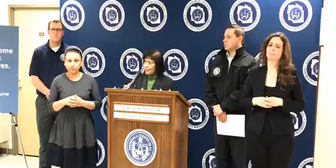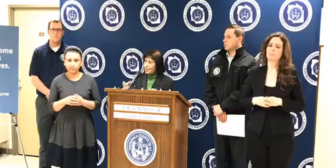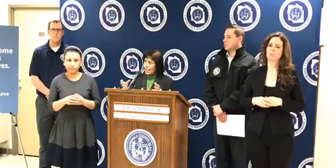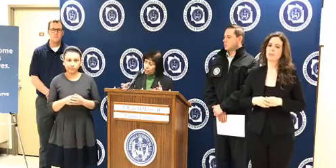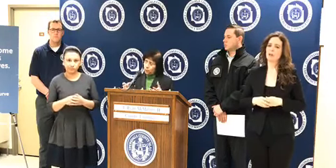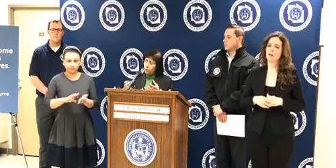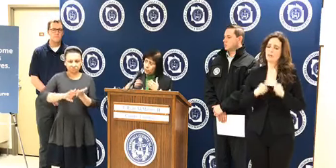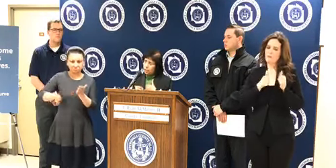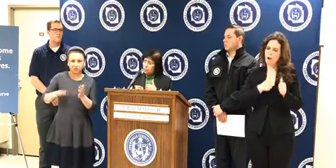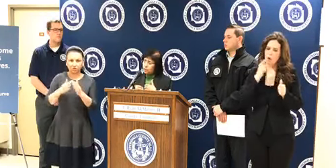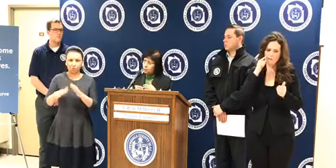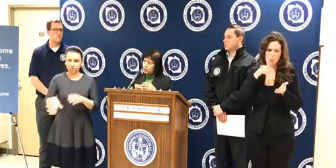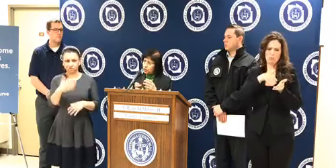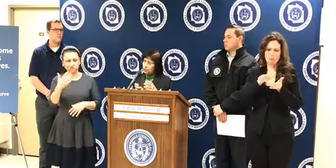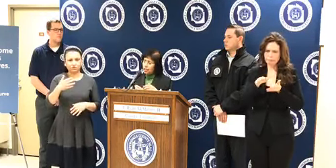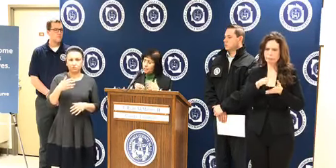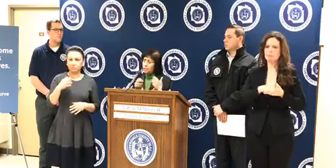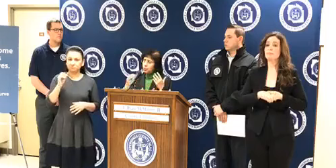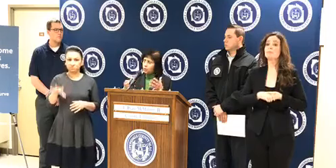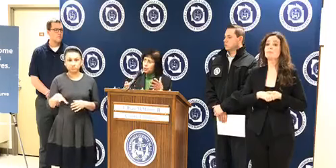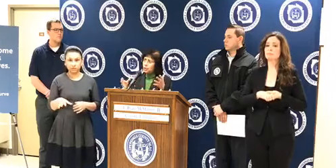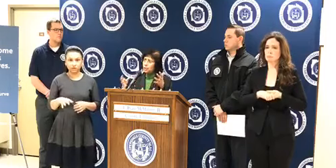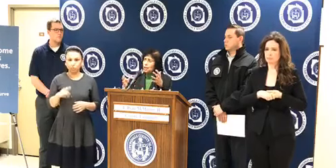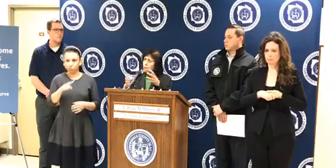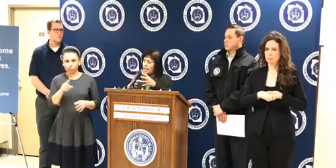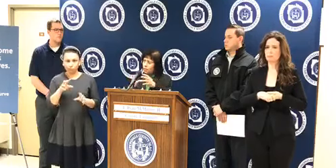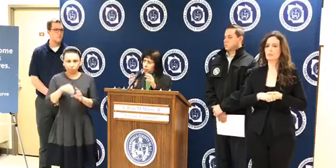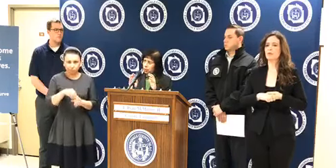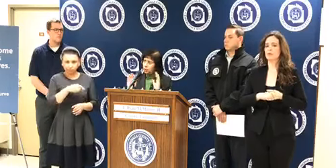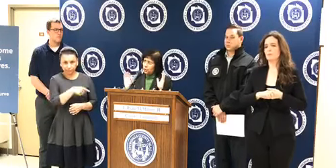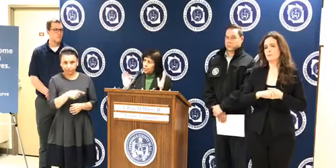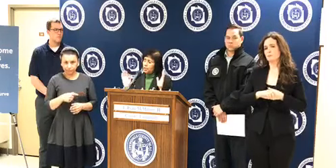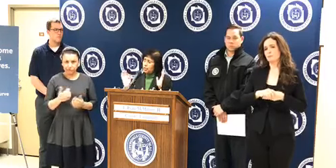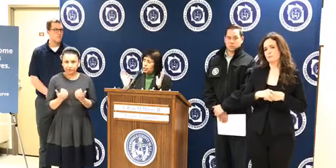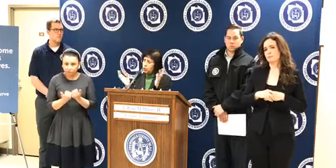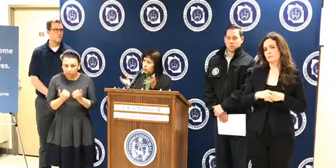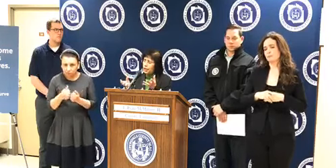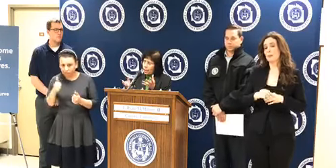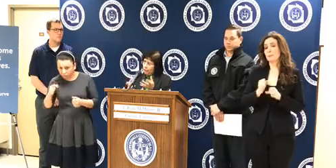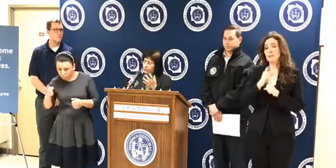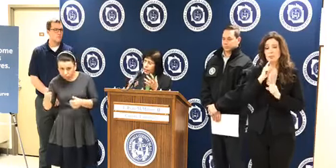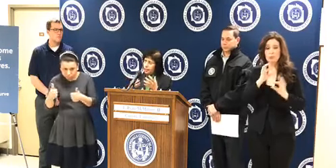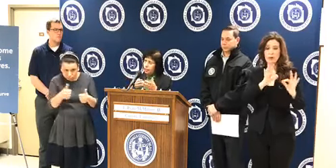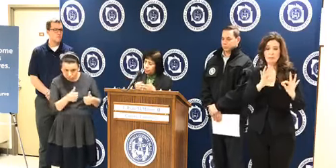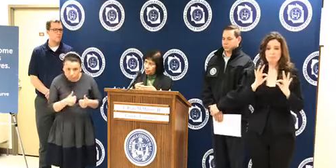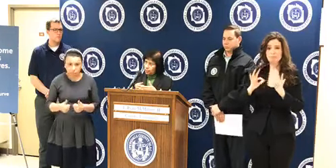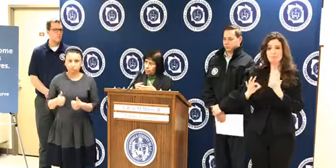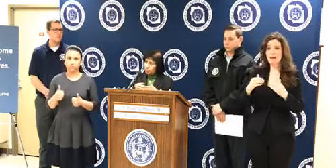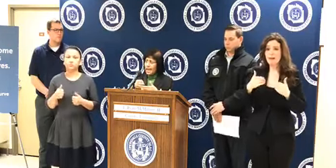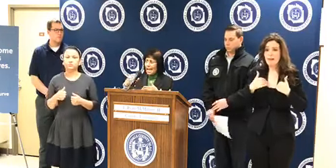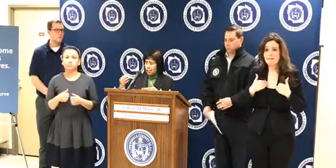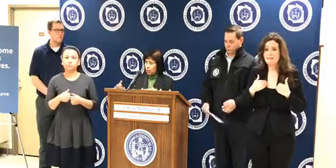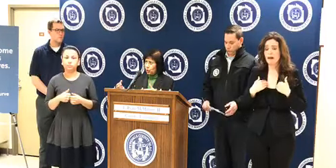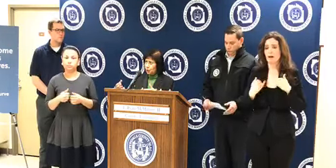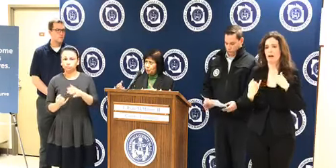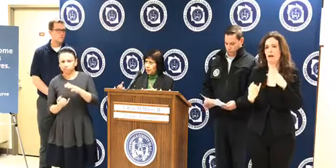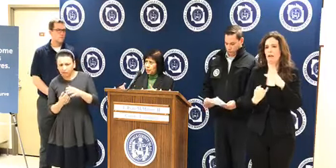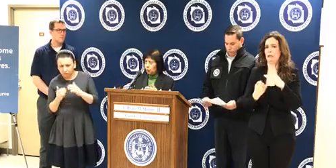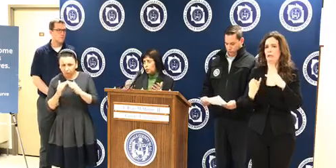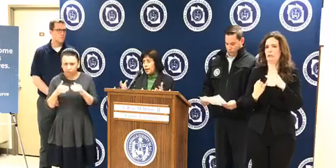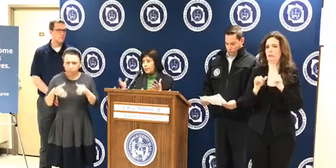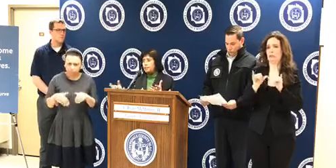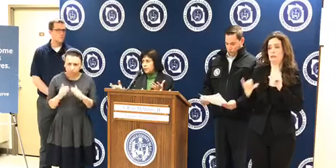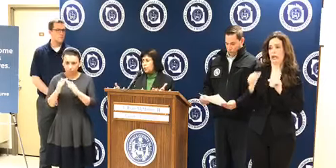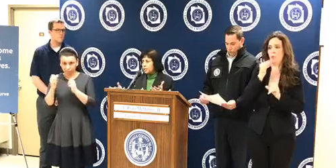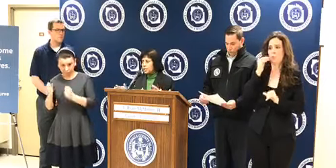discharge. That's where we come into the picture, and then we will make sure to have that isolation at home